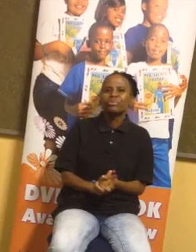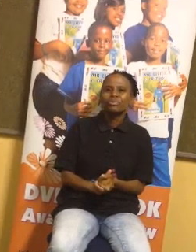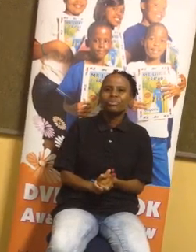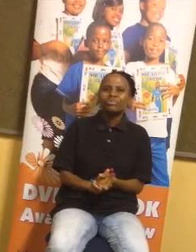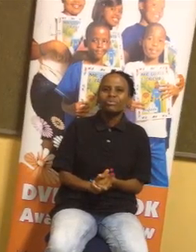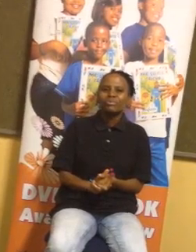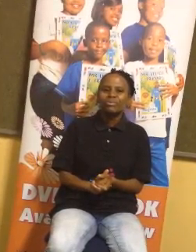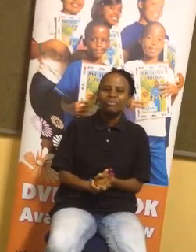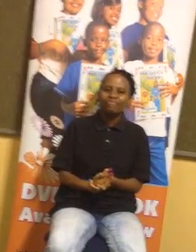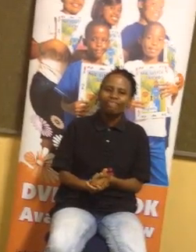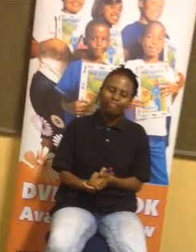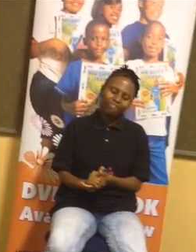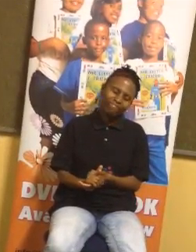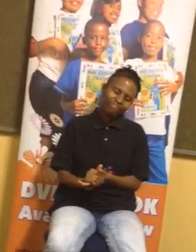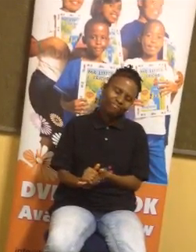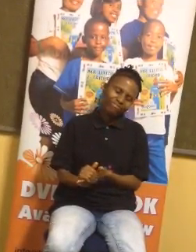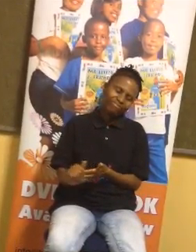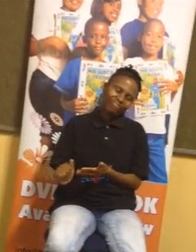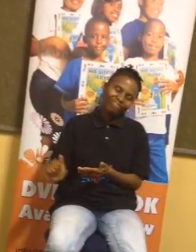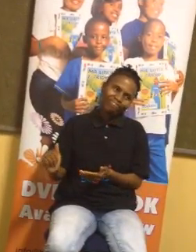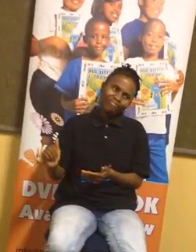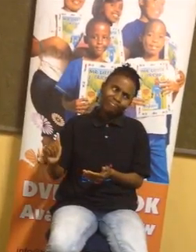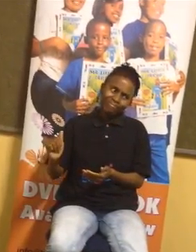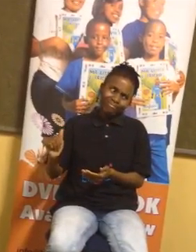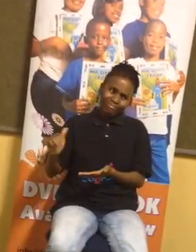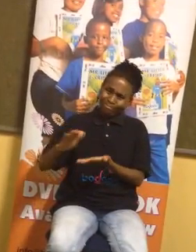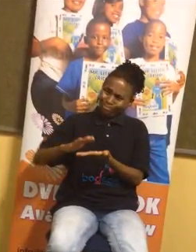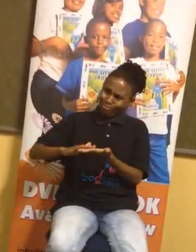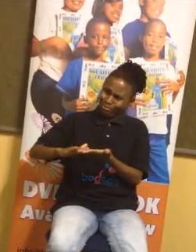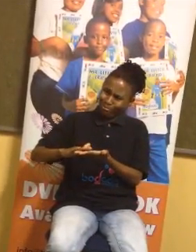Litter is very dangerous for birds and other animals.